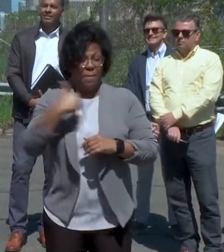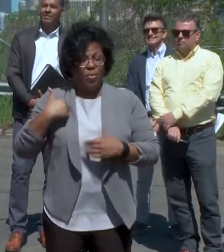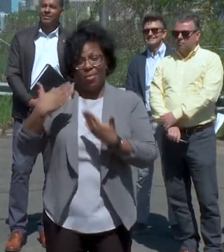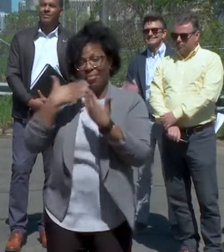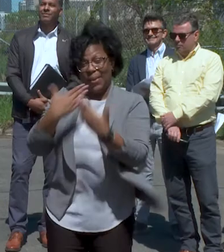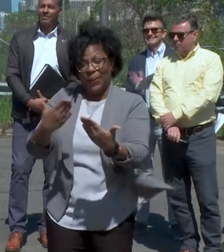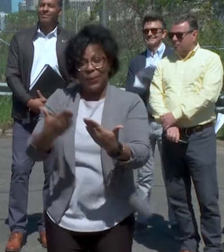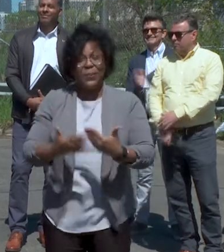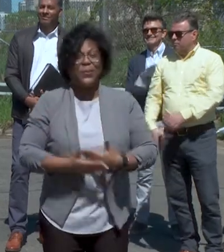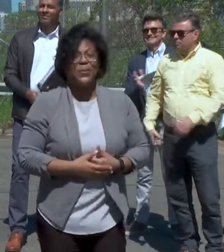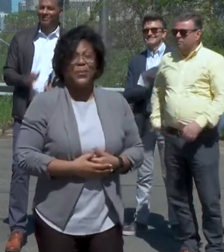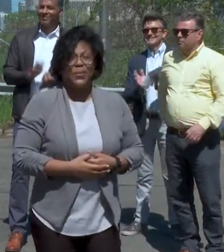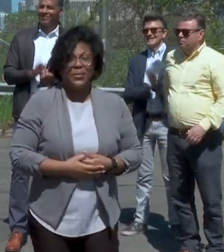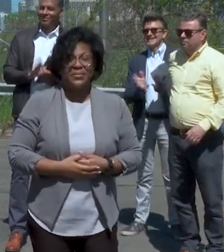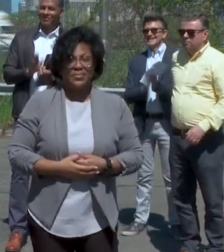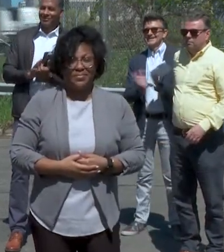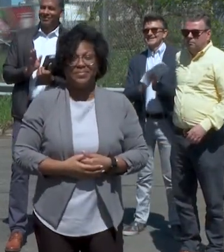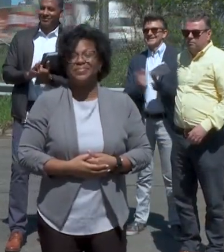everyone.